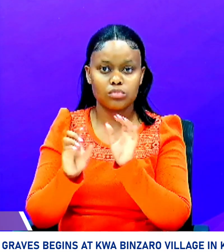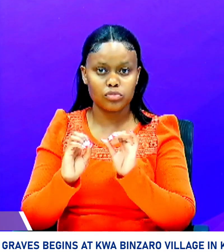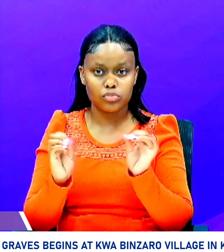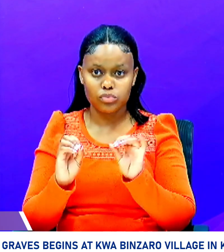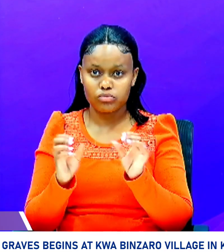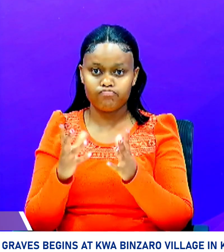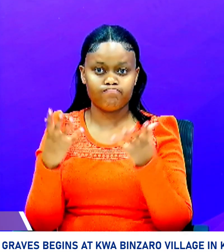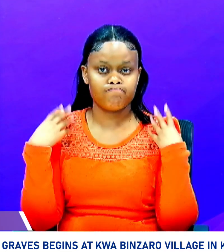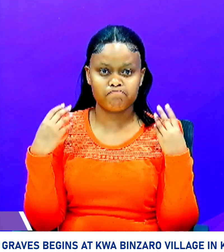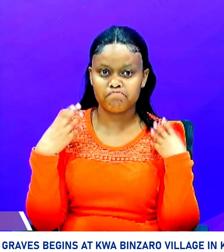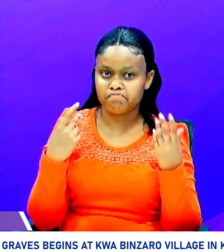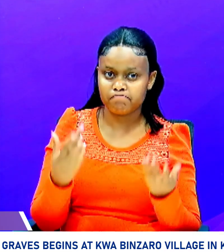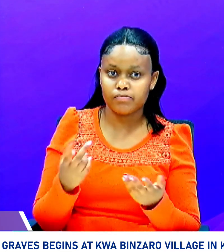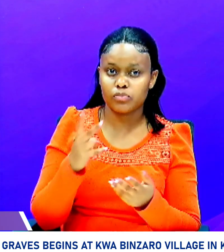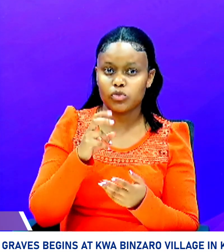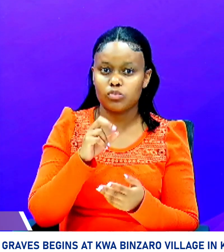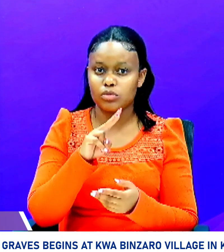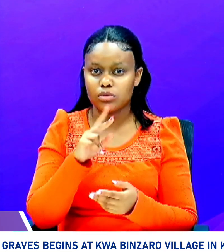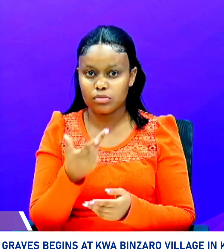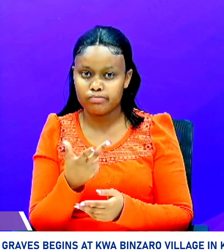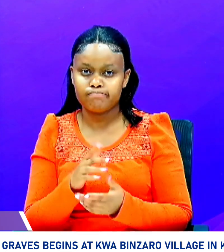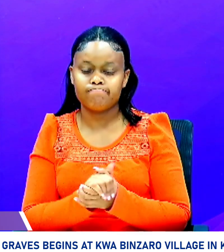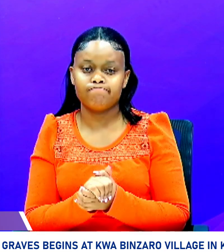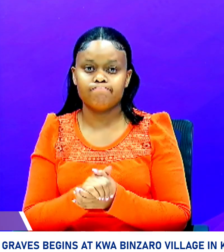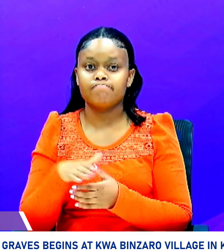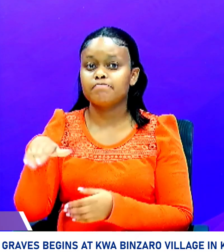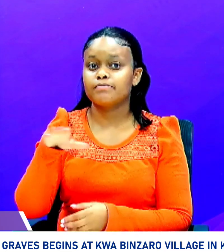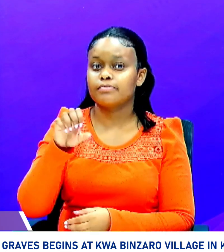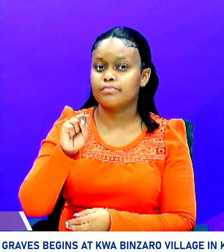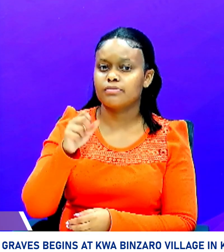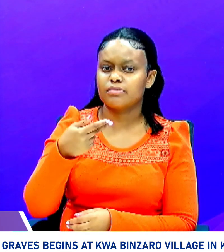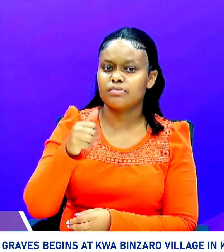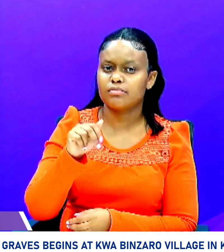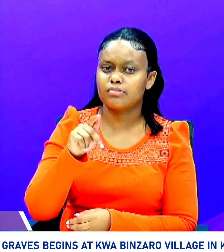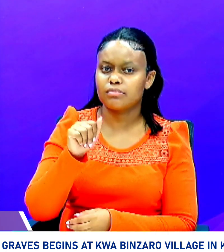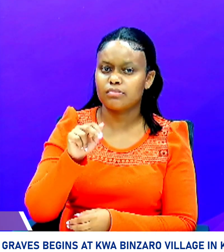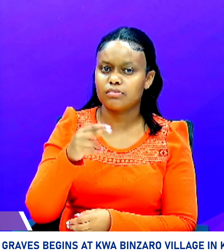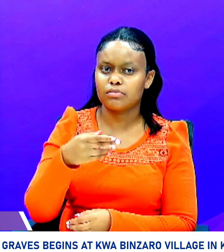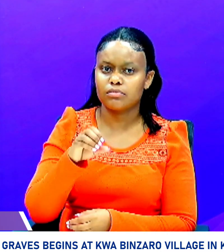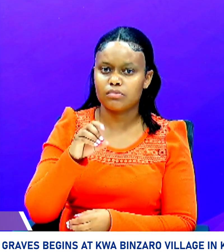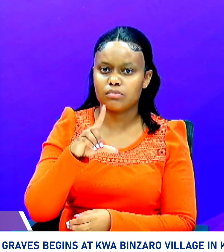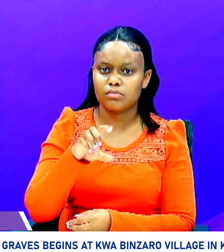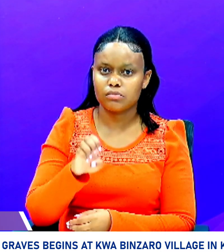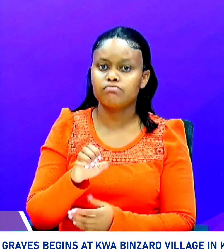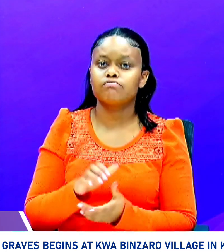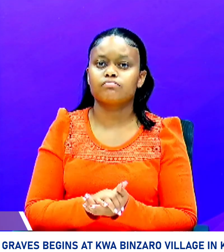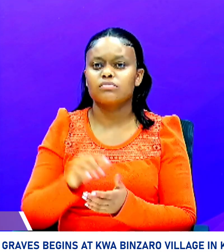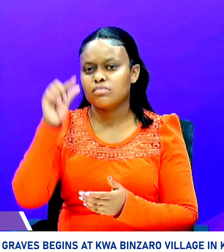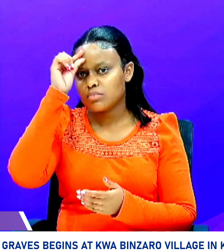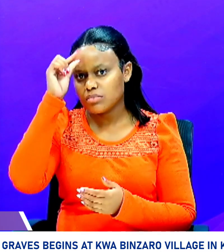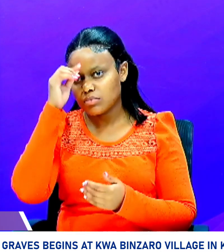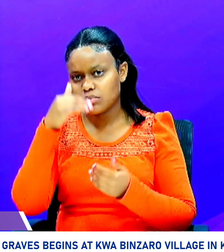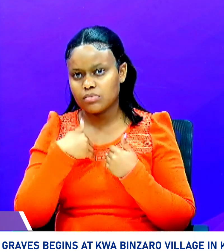Authorities say the exhumation is part of ongoing investigations into possible religious indoctrination